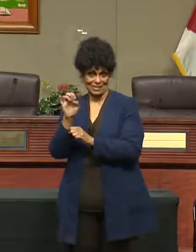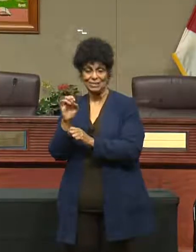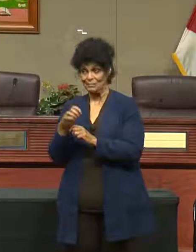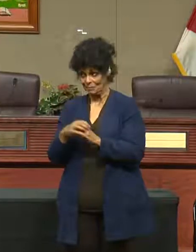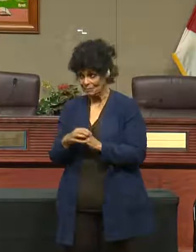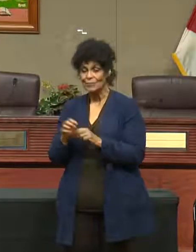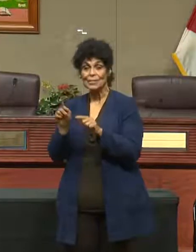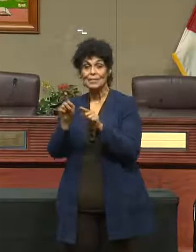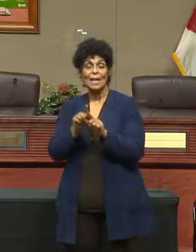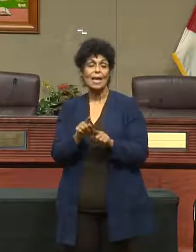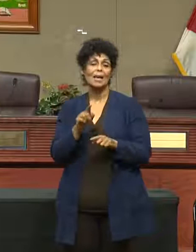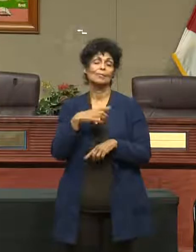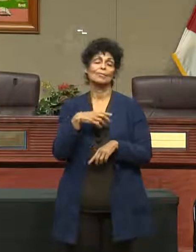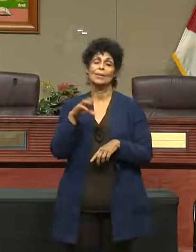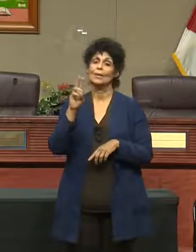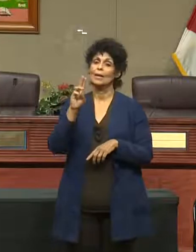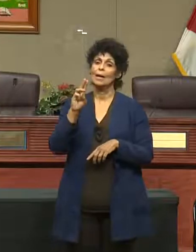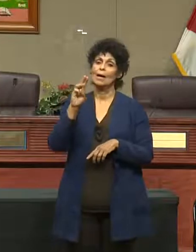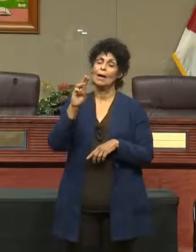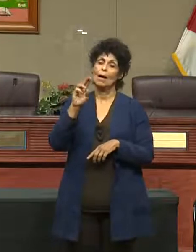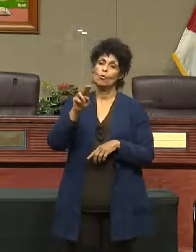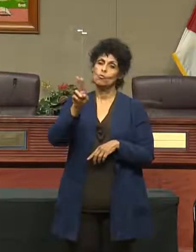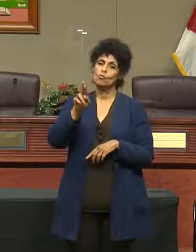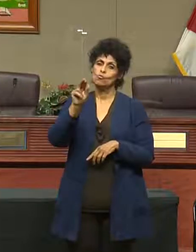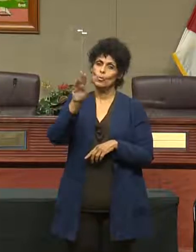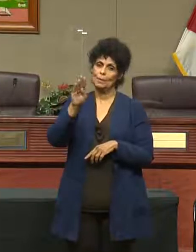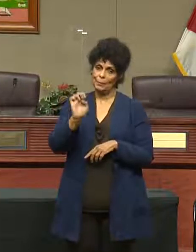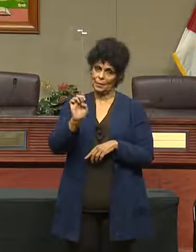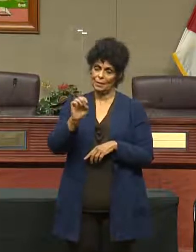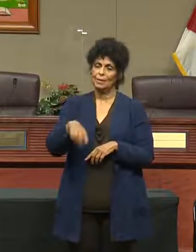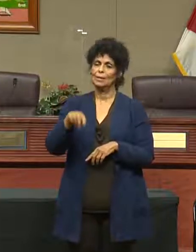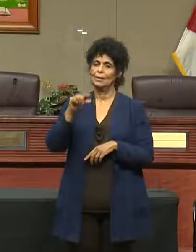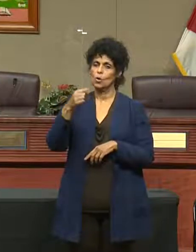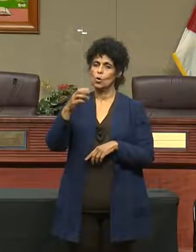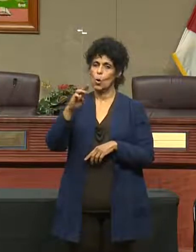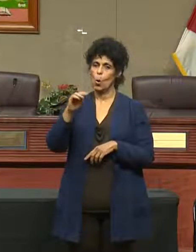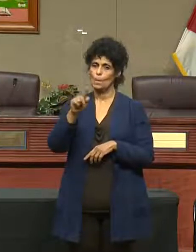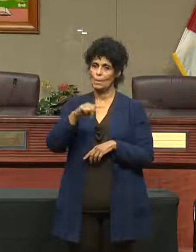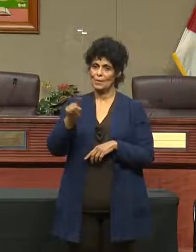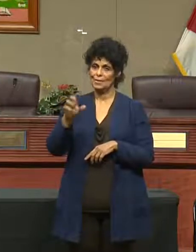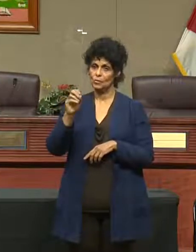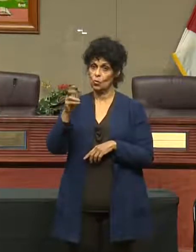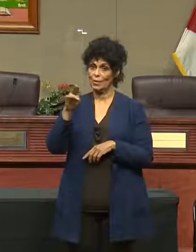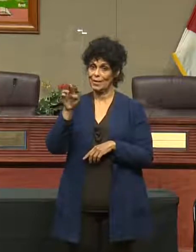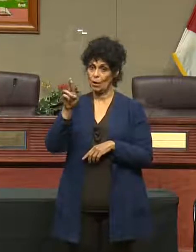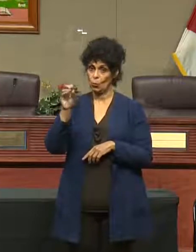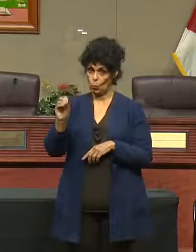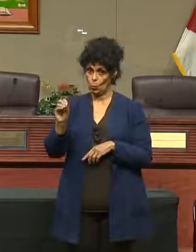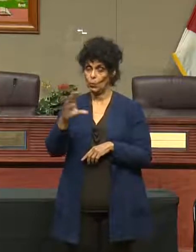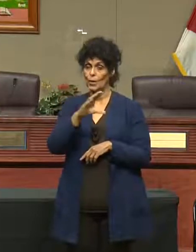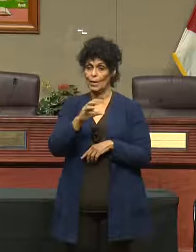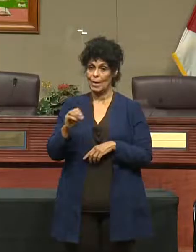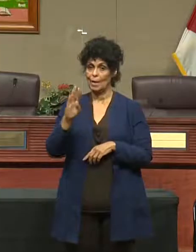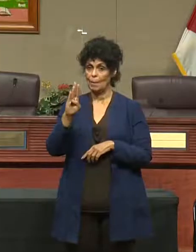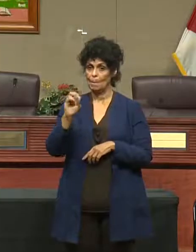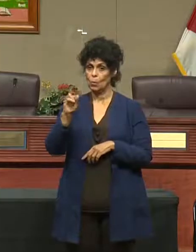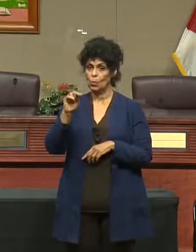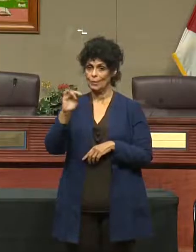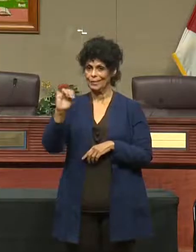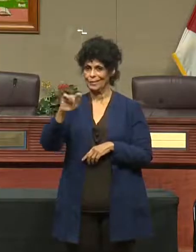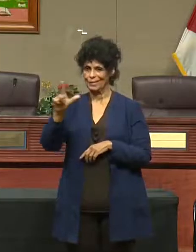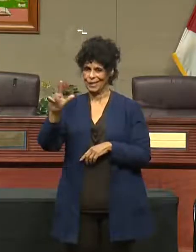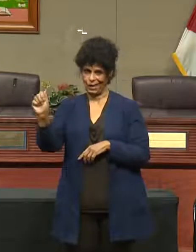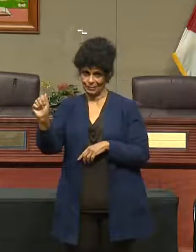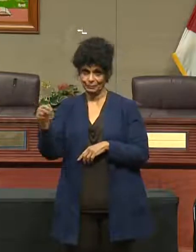Myra Uribe, Commissioner Maribel Gomez-Cordero, and Commissioner Emily Bonilla.